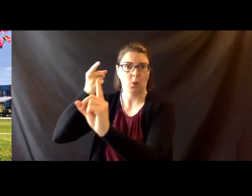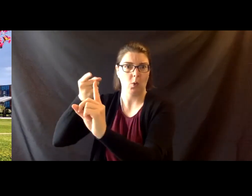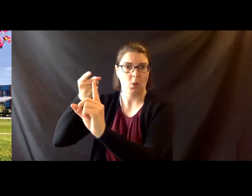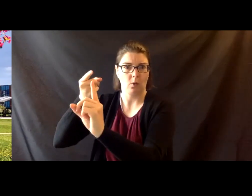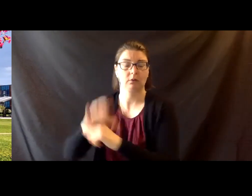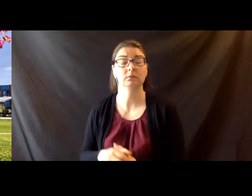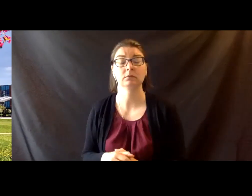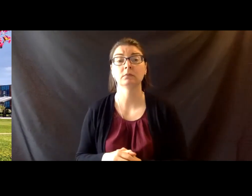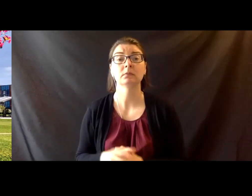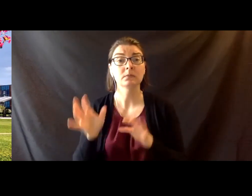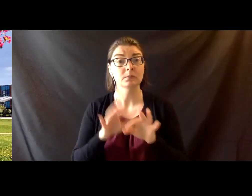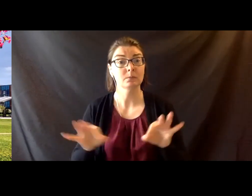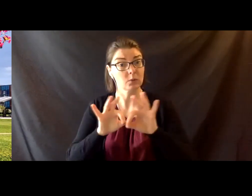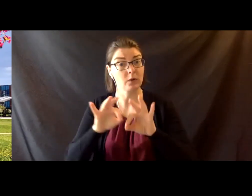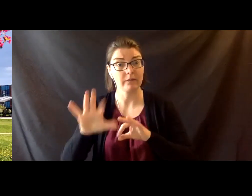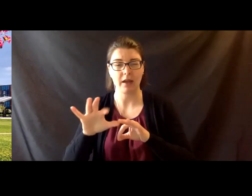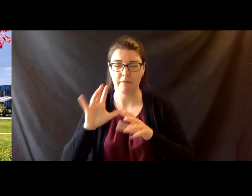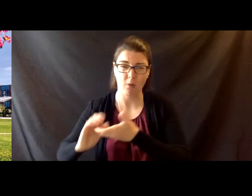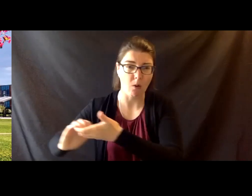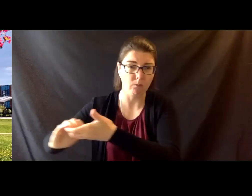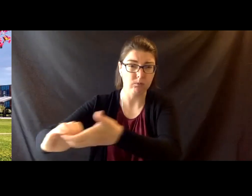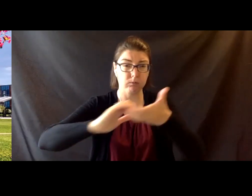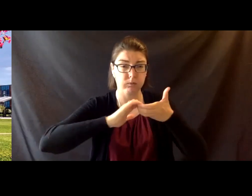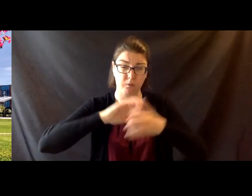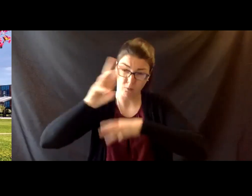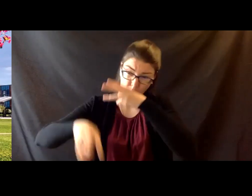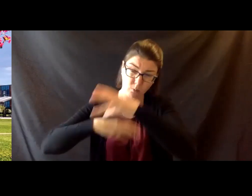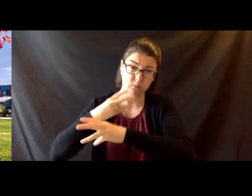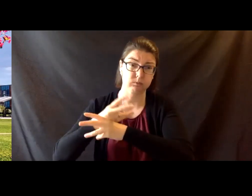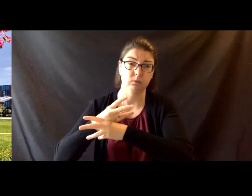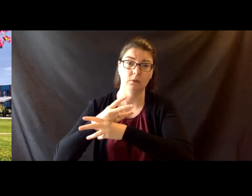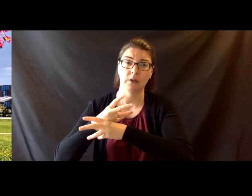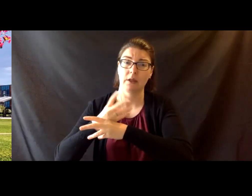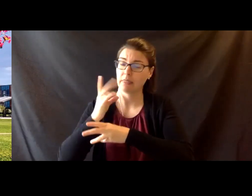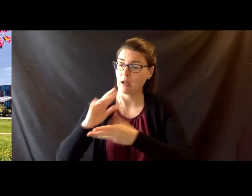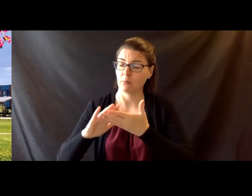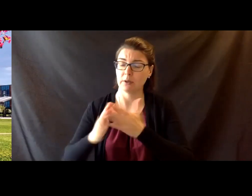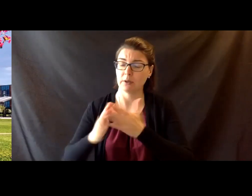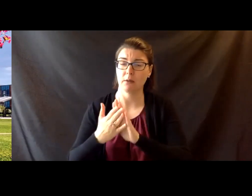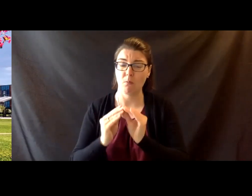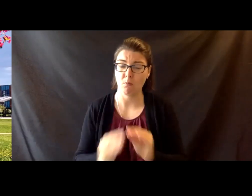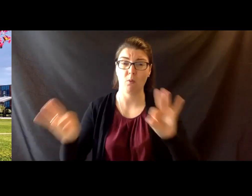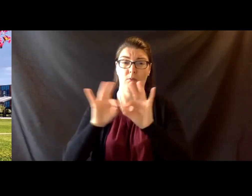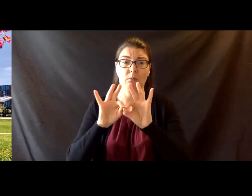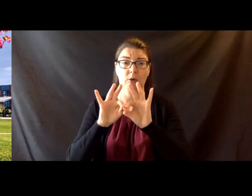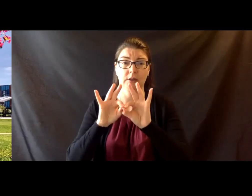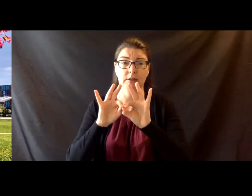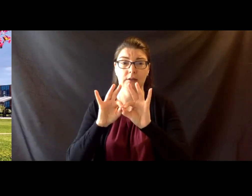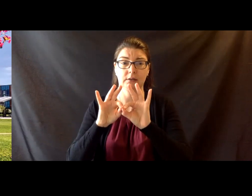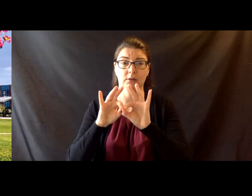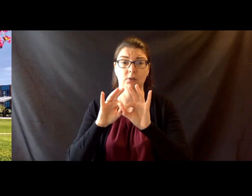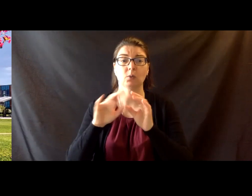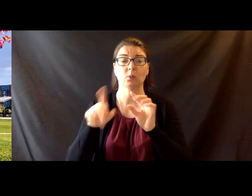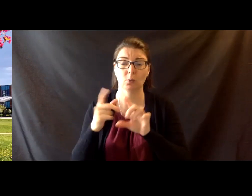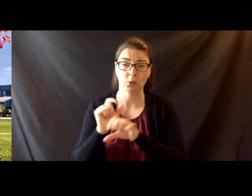of cross-sector global collaboration will only become increasingly paramount, especially as we work